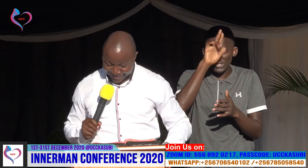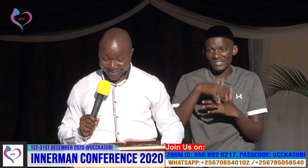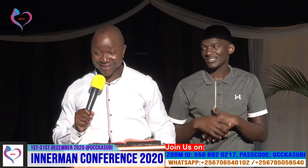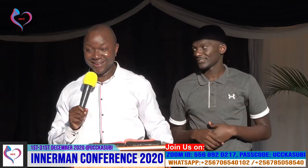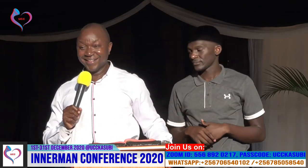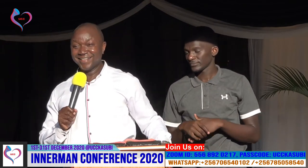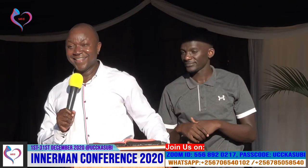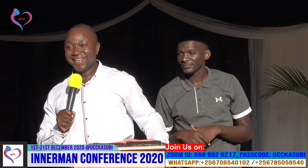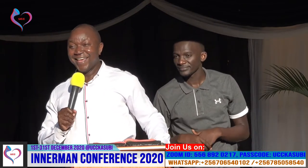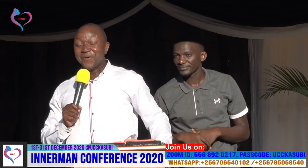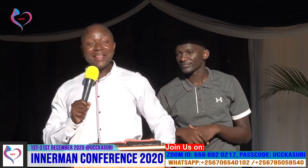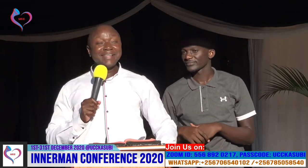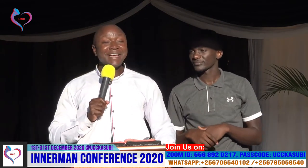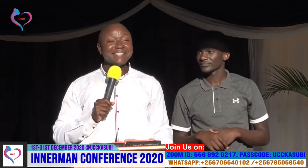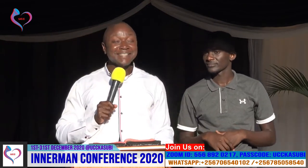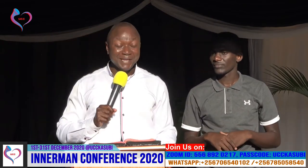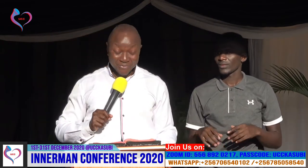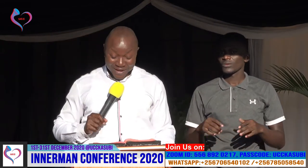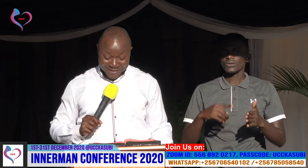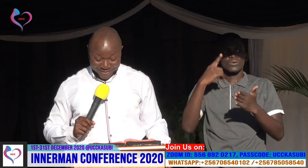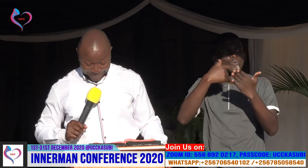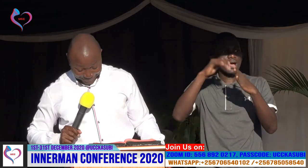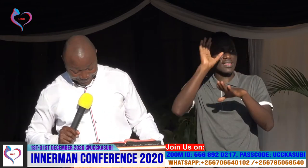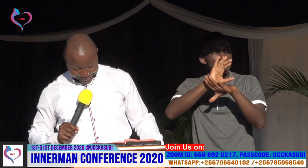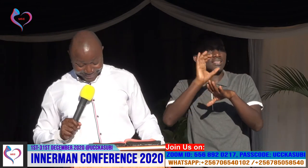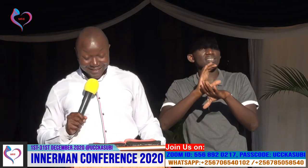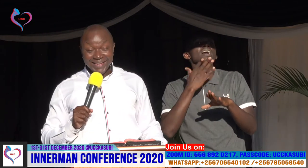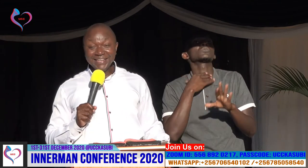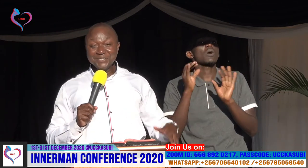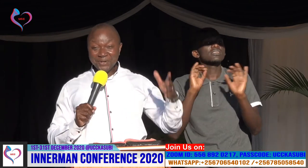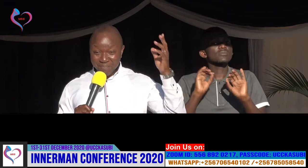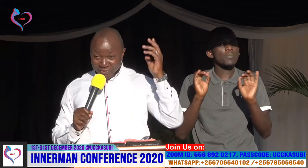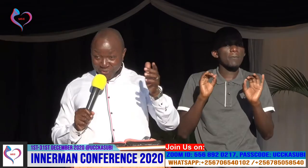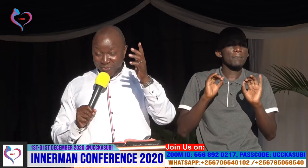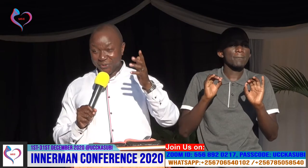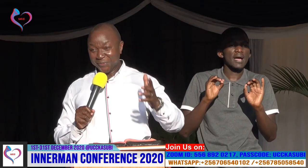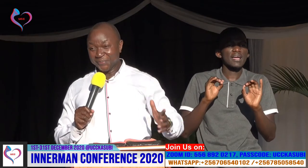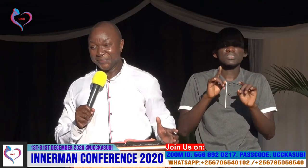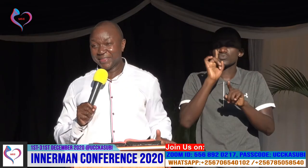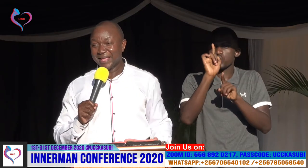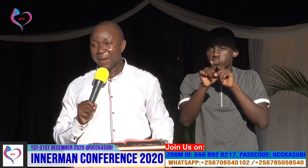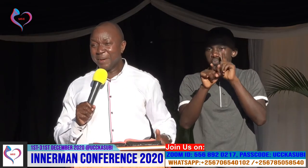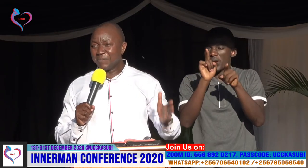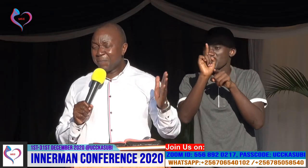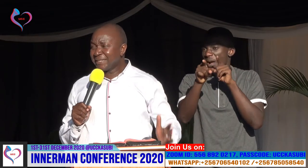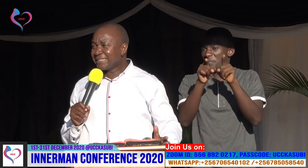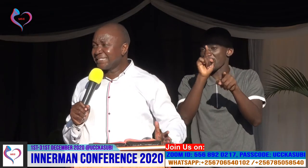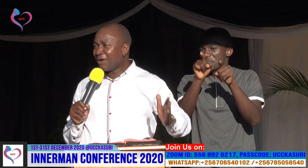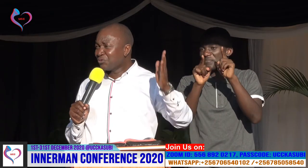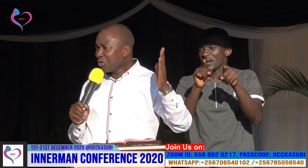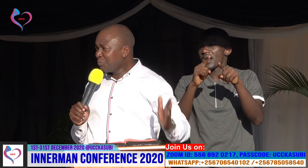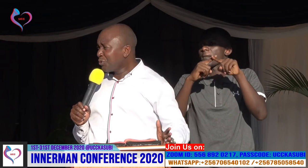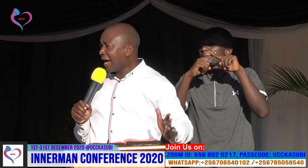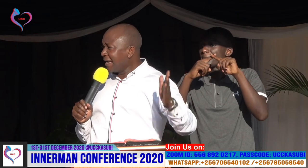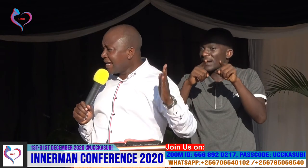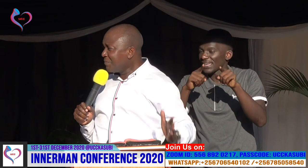waiting for someone to bring them back. What the church doesn't want. E kanisa cheta yagala. Is rebuke. Kwe okunenya. But pastors